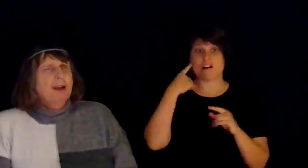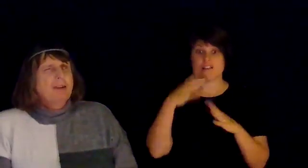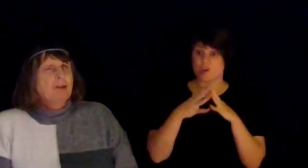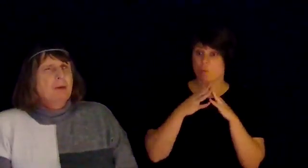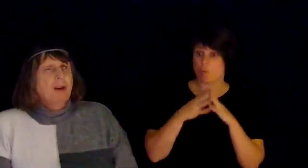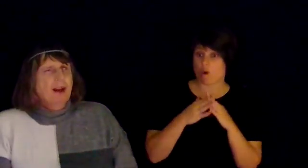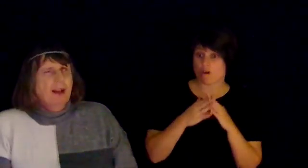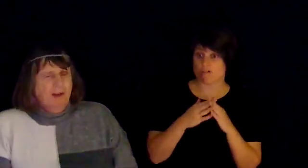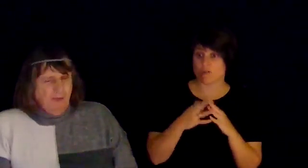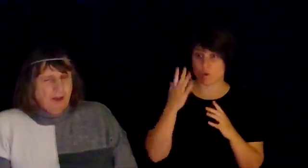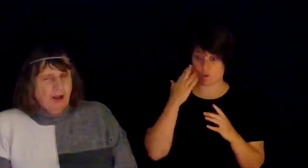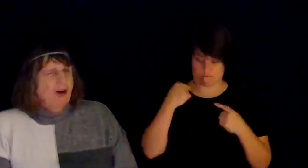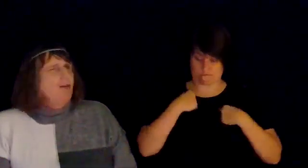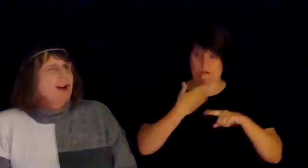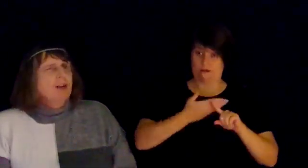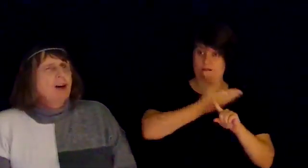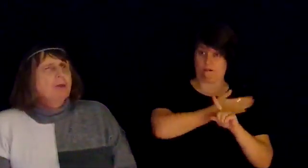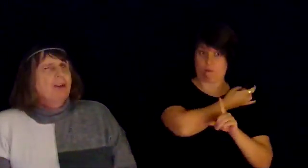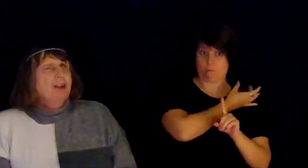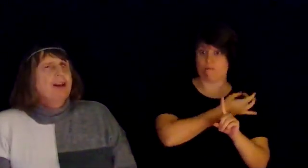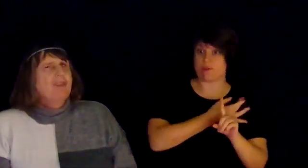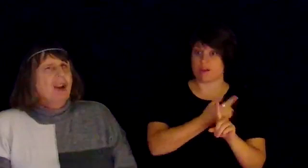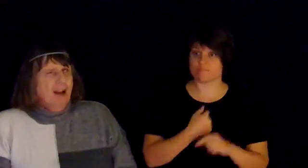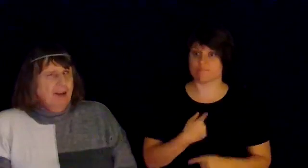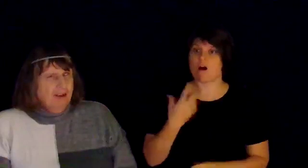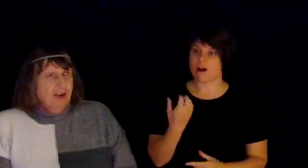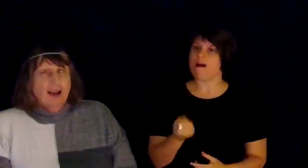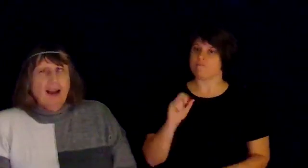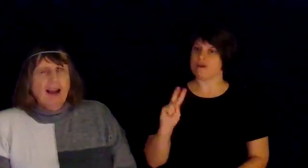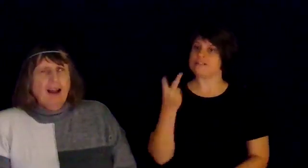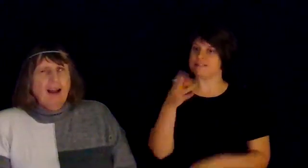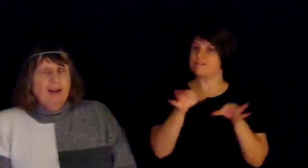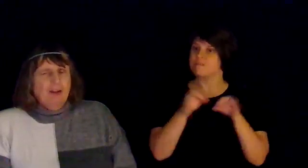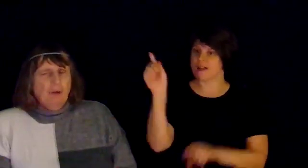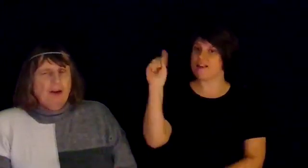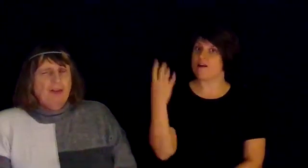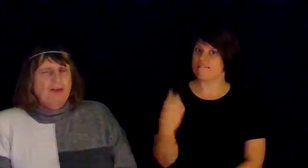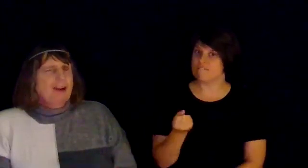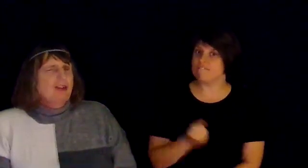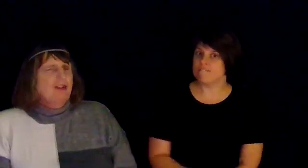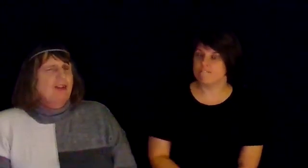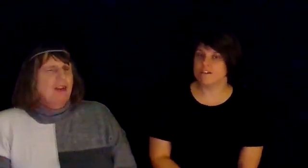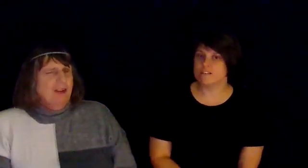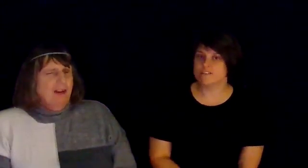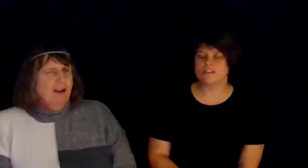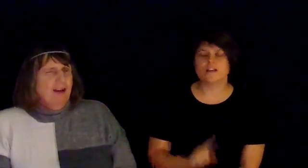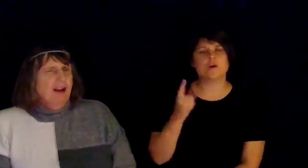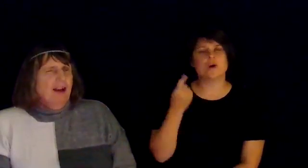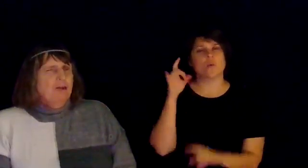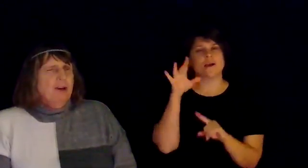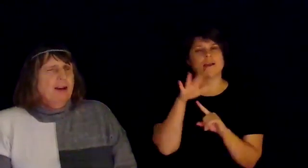was preparing for my plan. I'm now on my second plan, and one of the factors